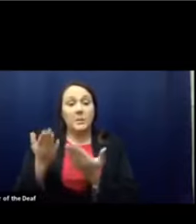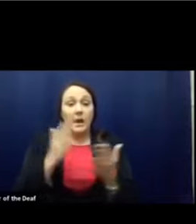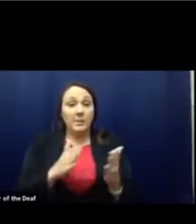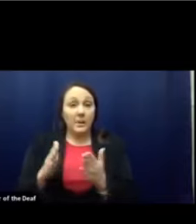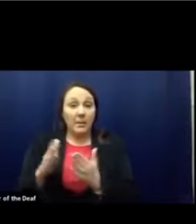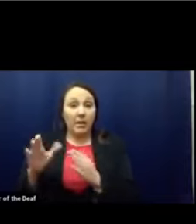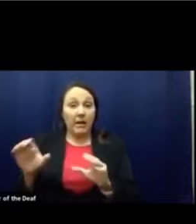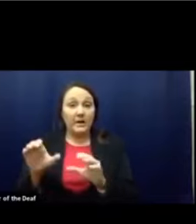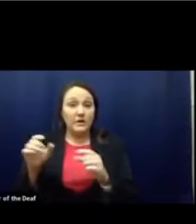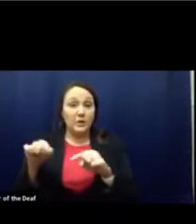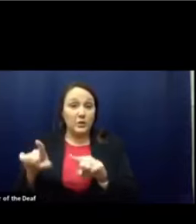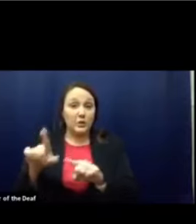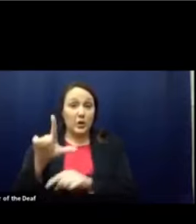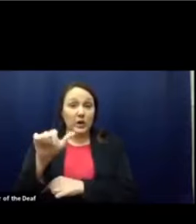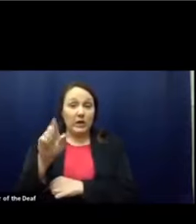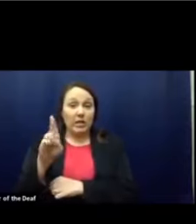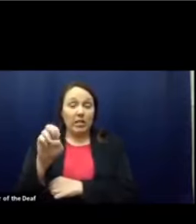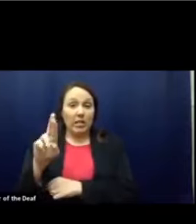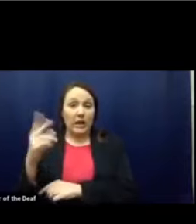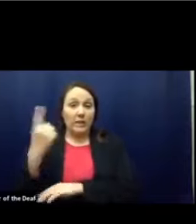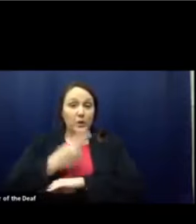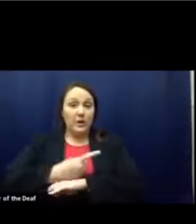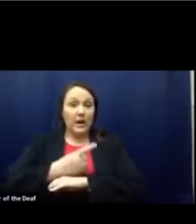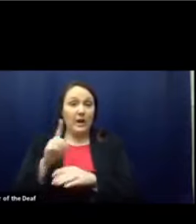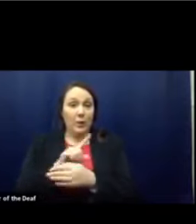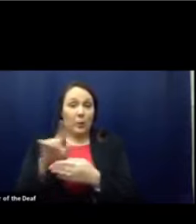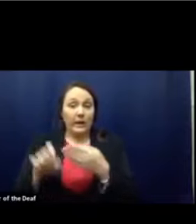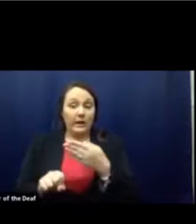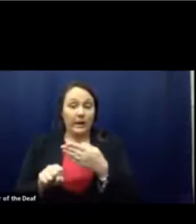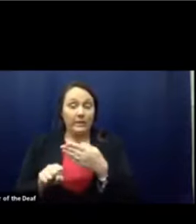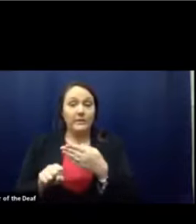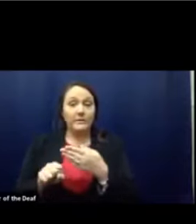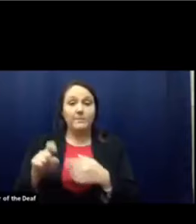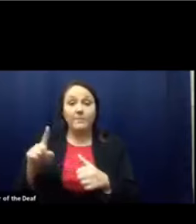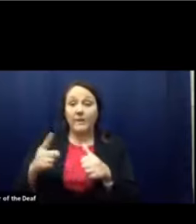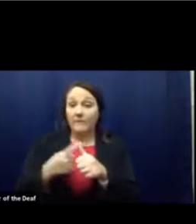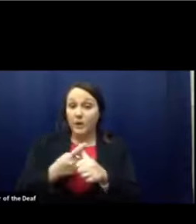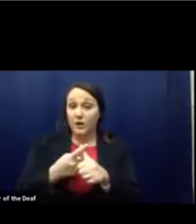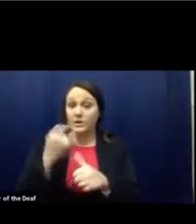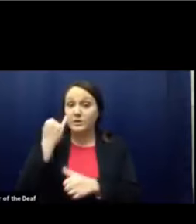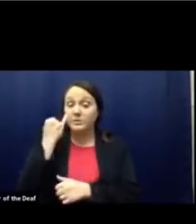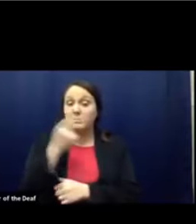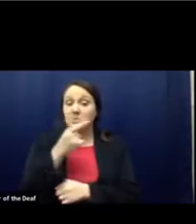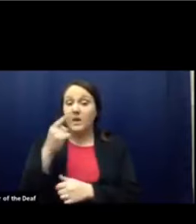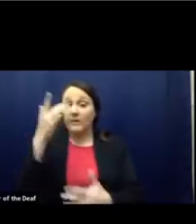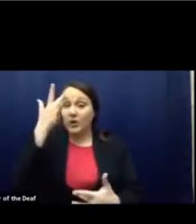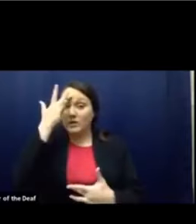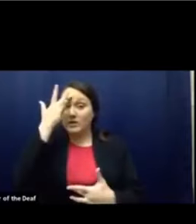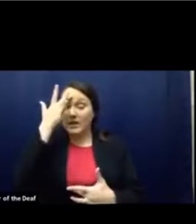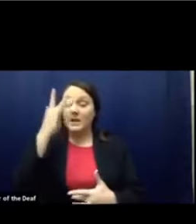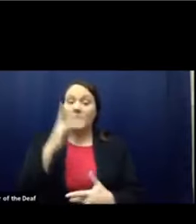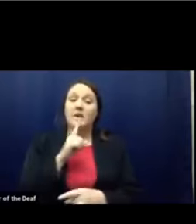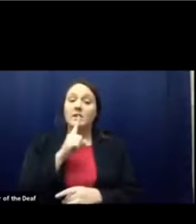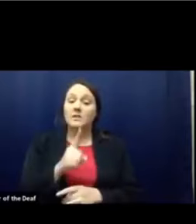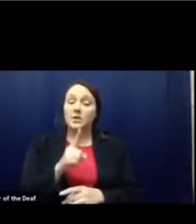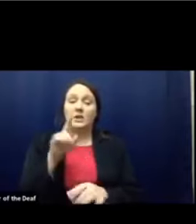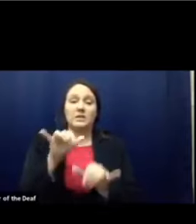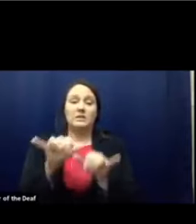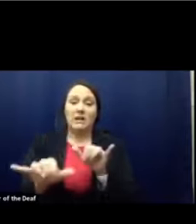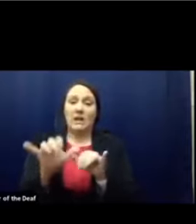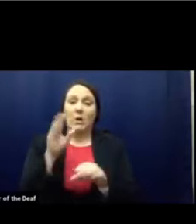do over the Labor Day weekend next weekend. First and foremost, if you are sick, you absolutely should stay